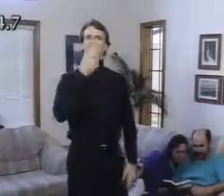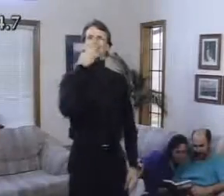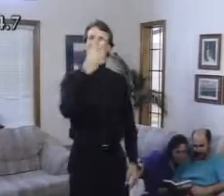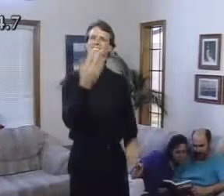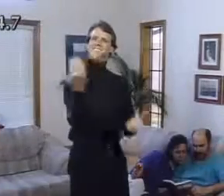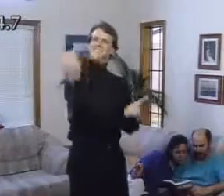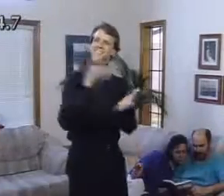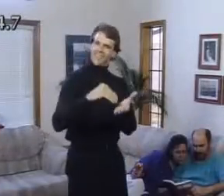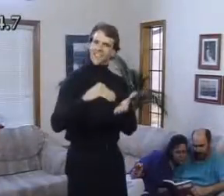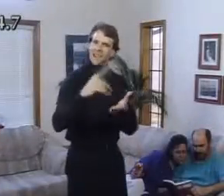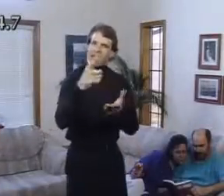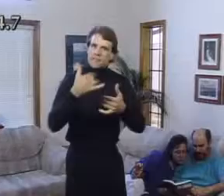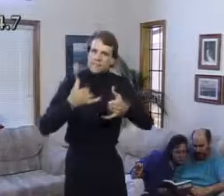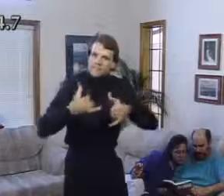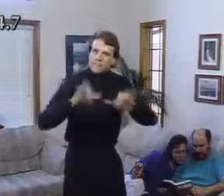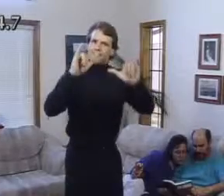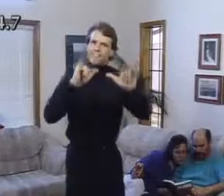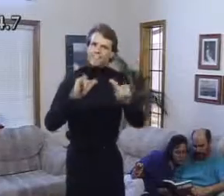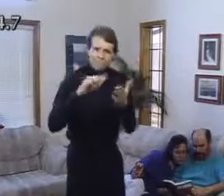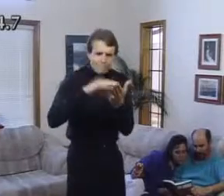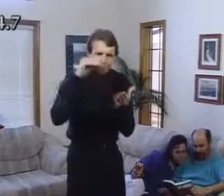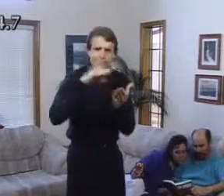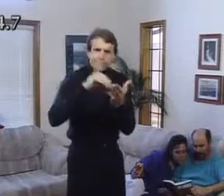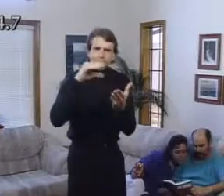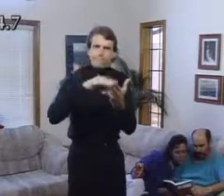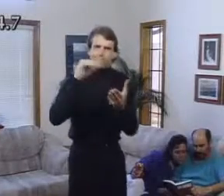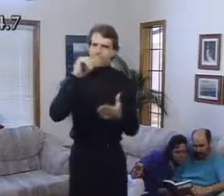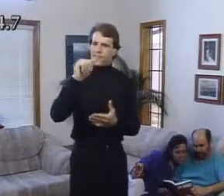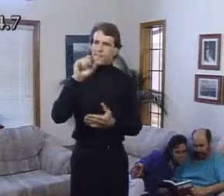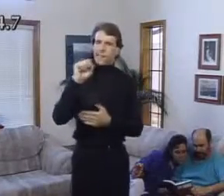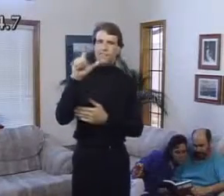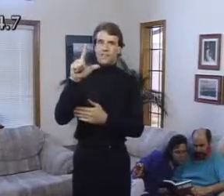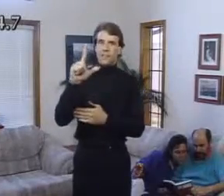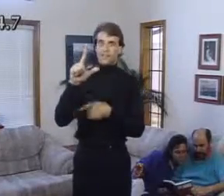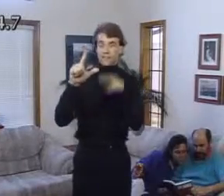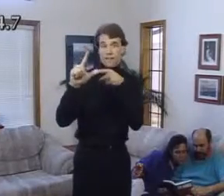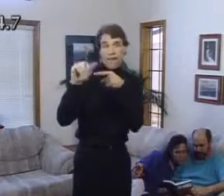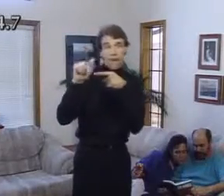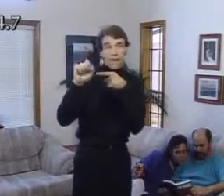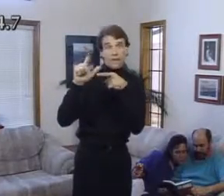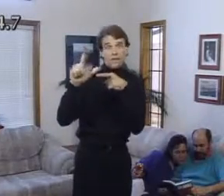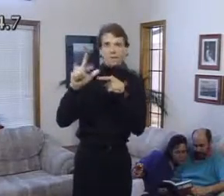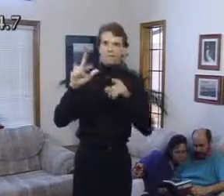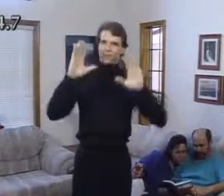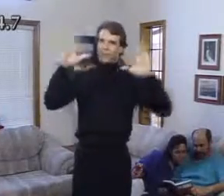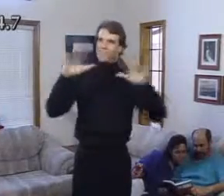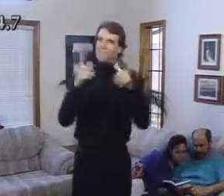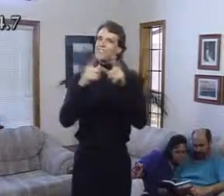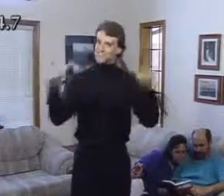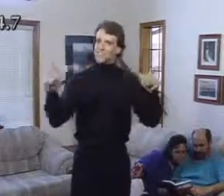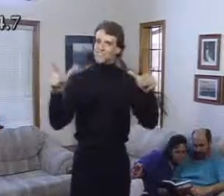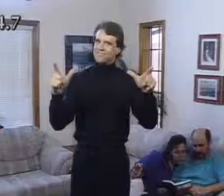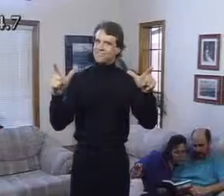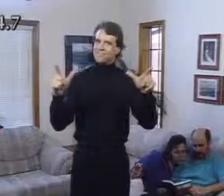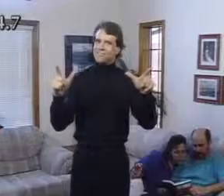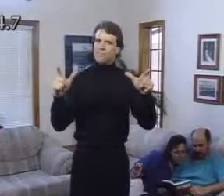I'm happy to see you again. You're still learning ASL, and ASL is a wonderful